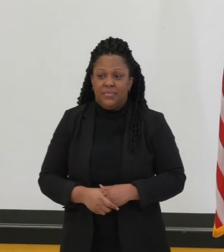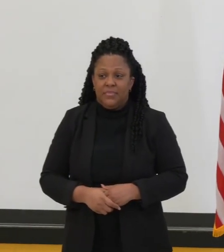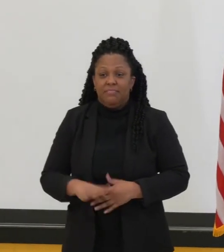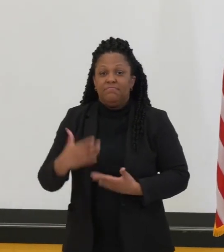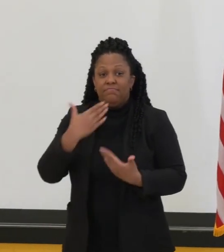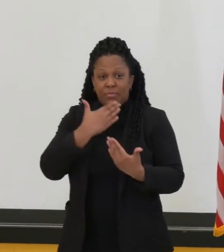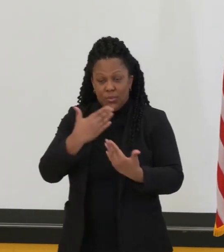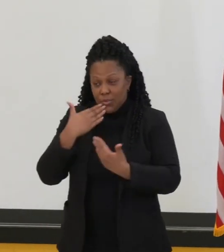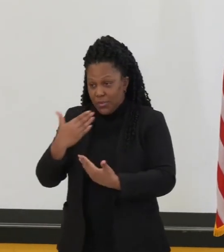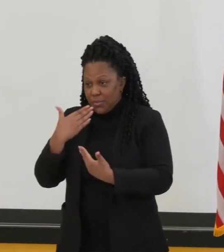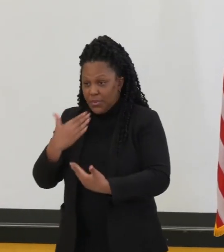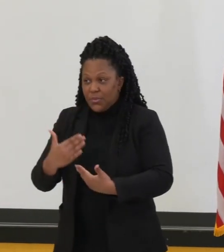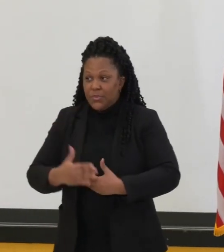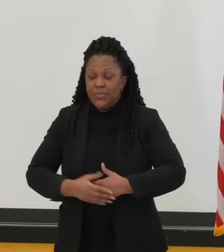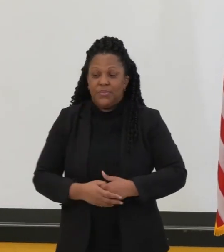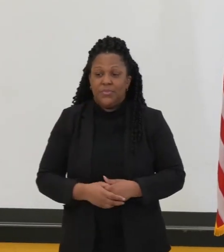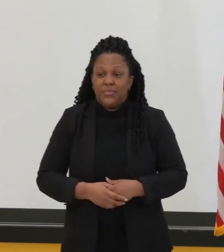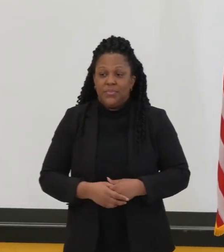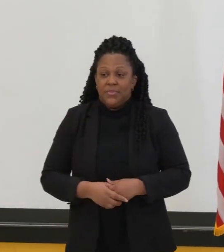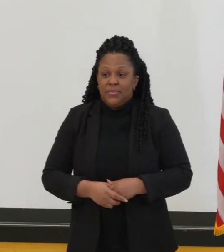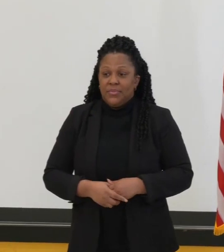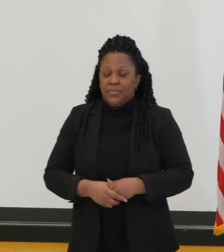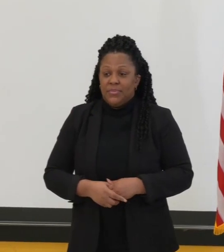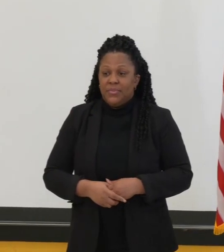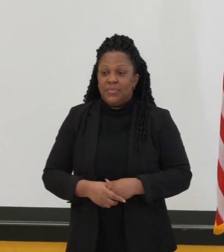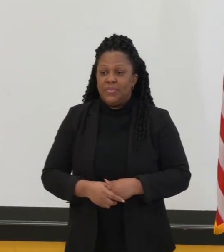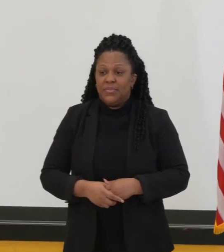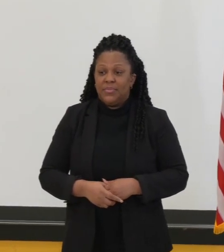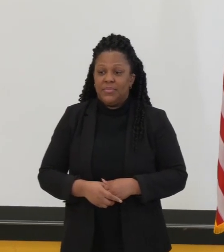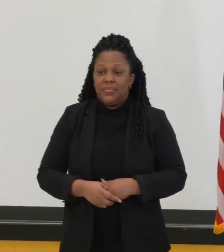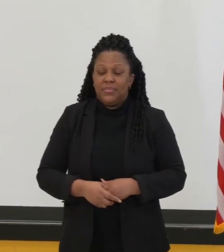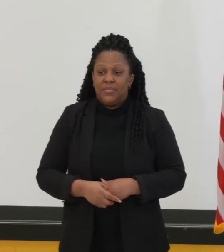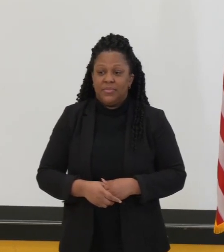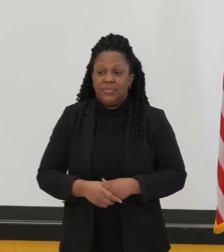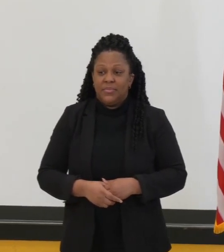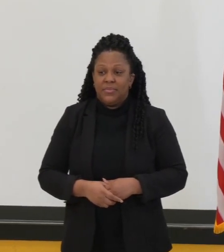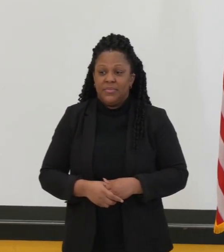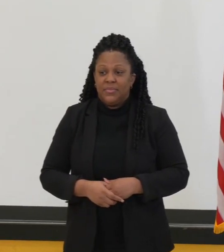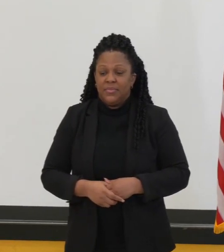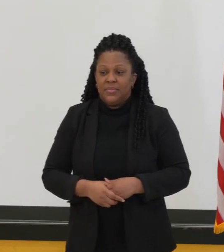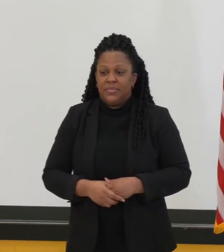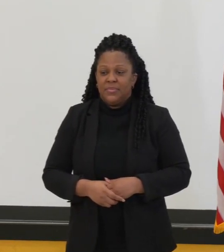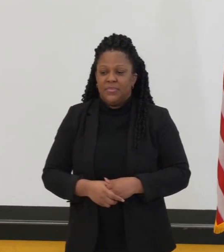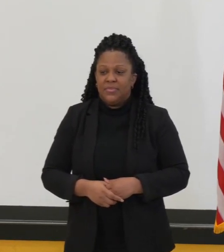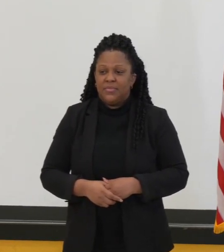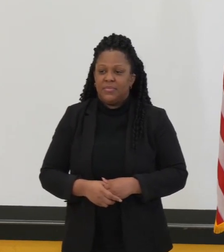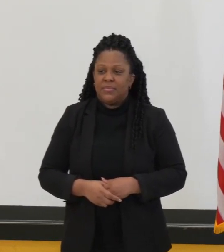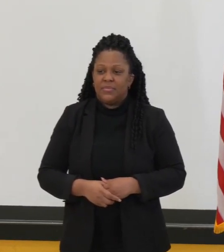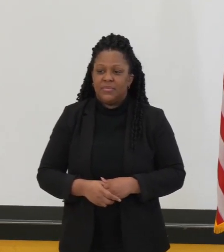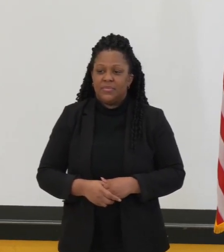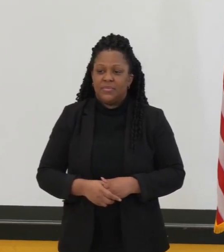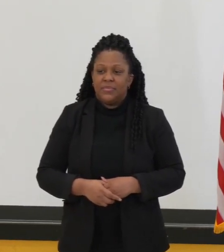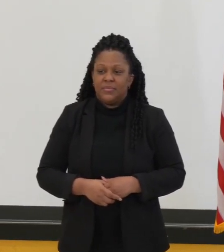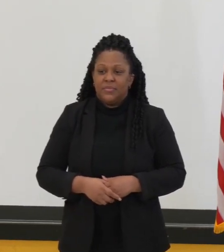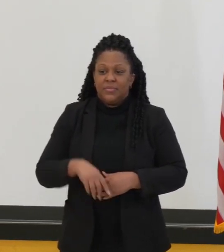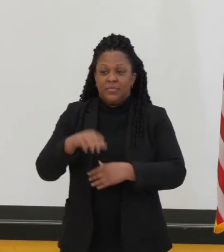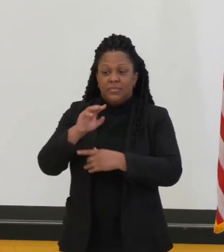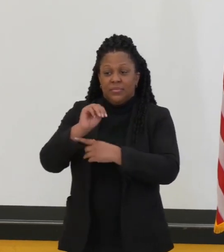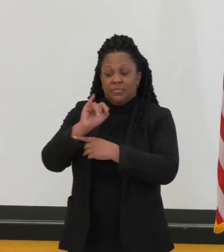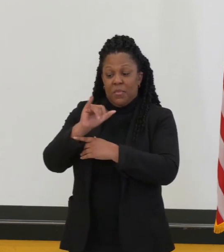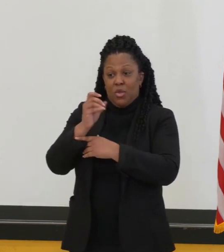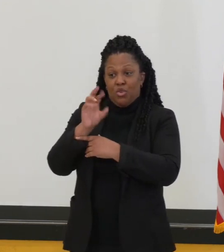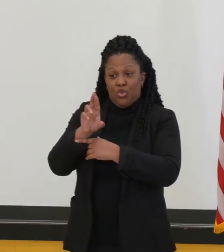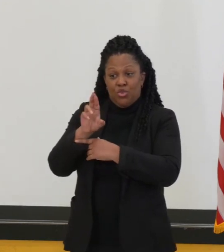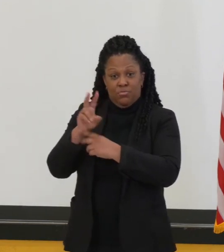Thank you, Mayor Carter and Mayor Fry. Under the advice and recommendations of the mayors, of their public